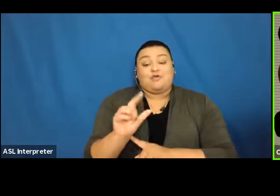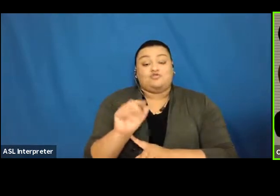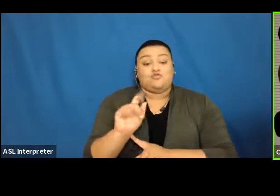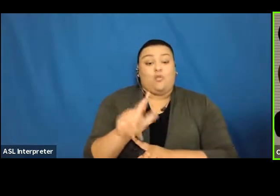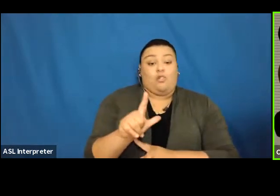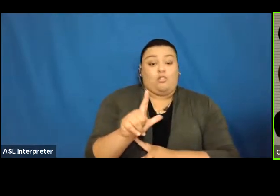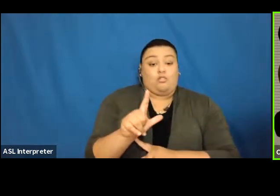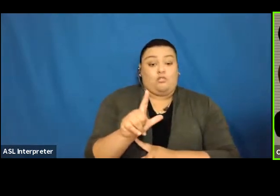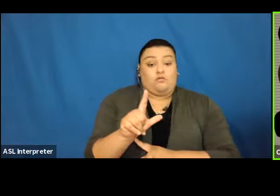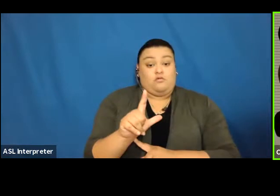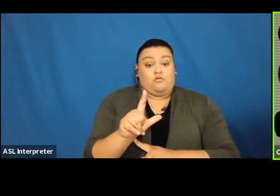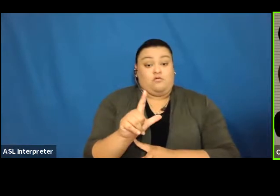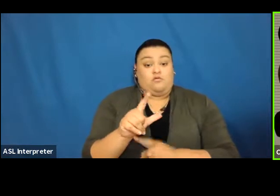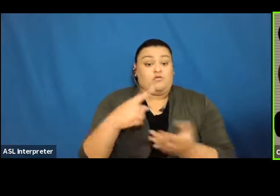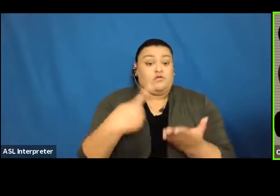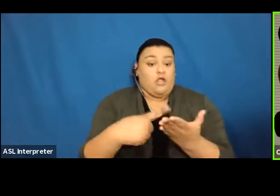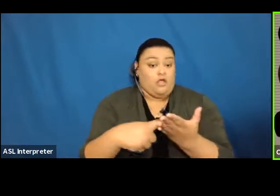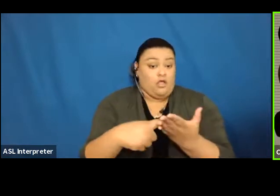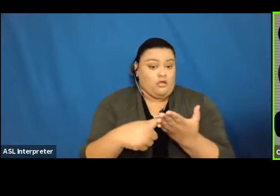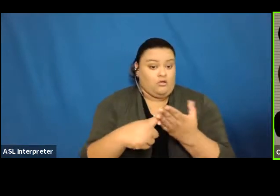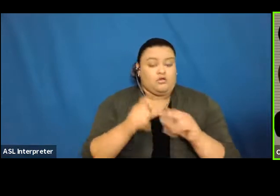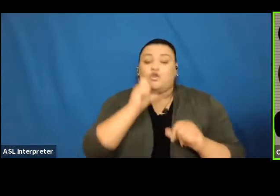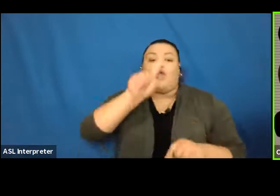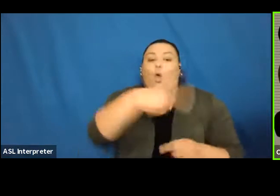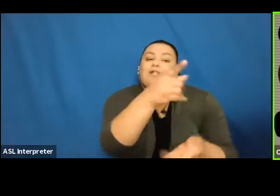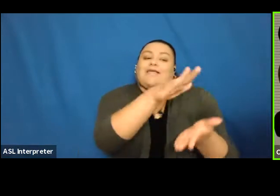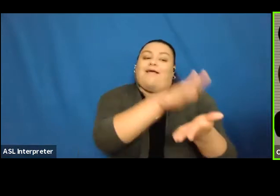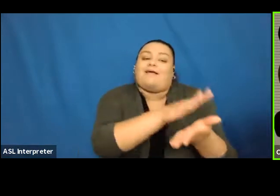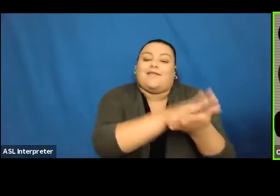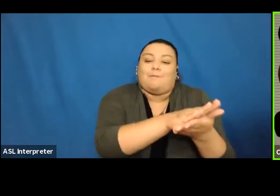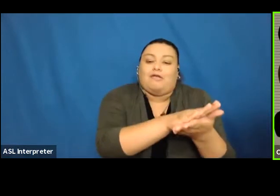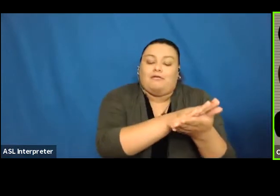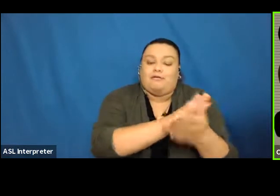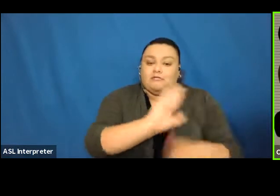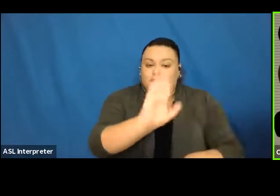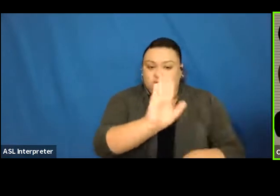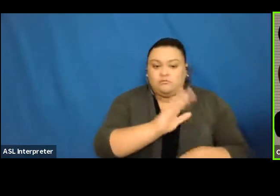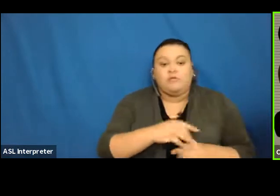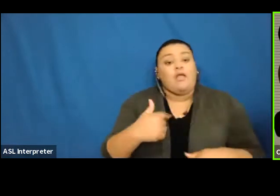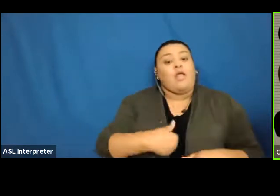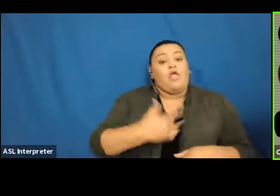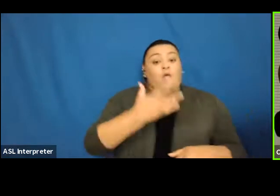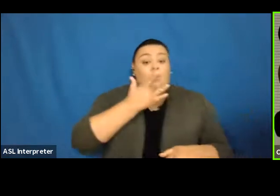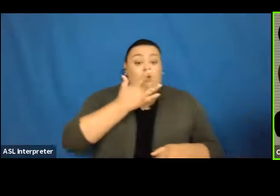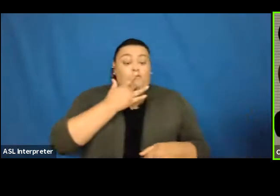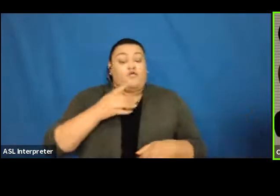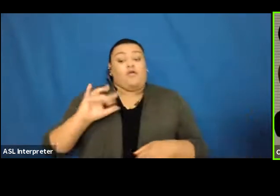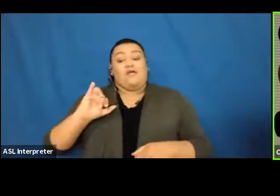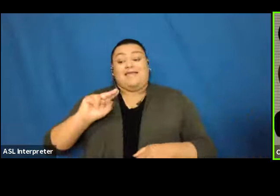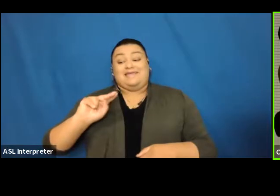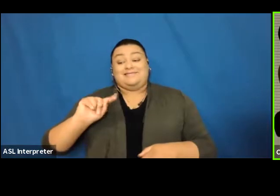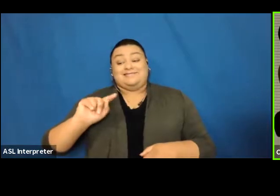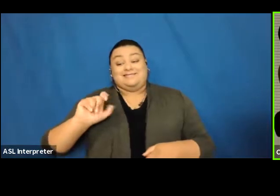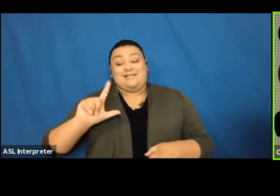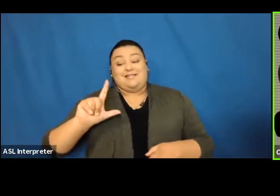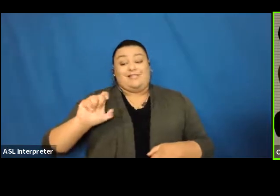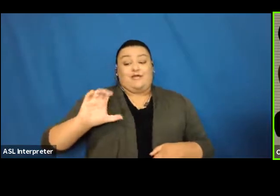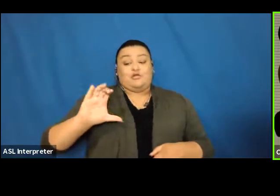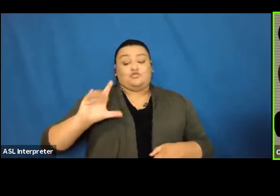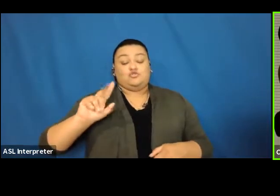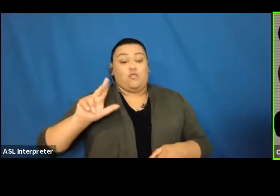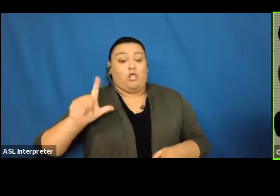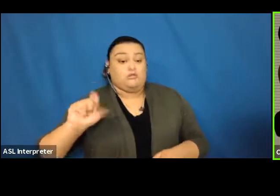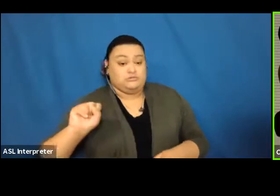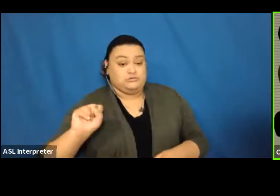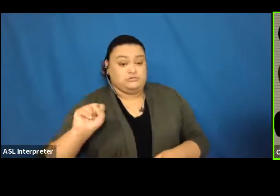by intellectual dialogue, not just academics. I'm saying we're talking about, as I prefer to see intellectuals. Intellectuals exist